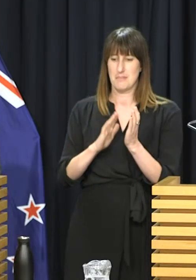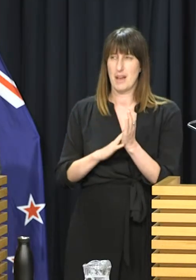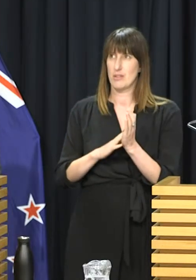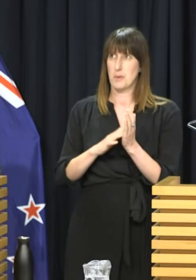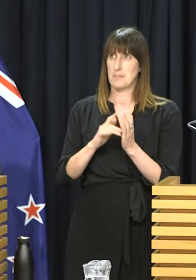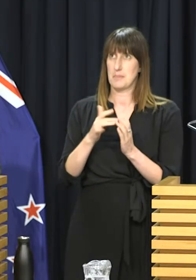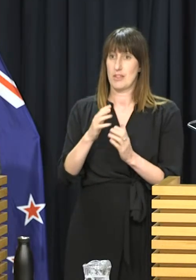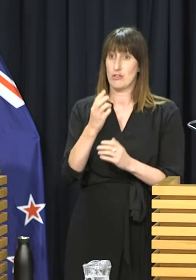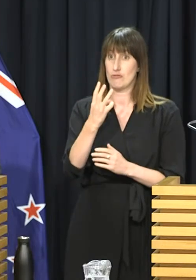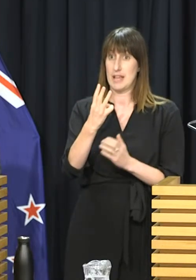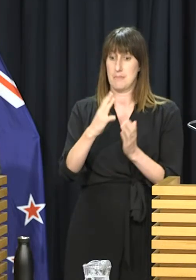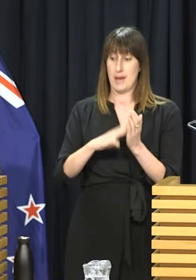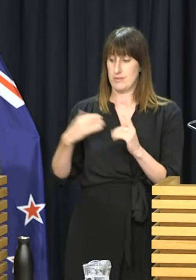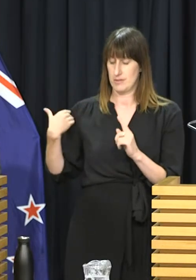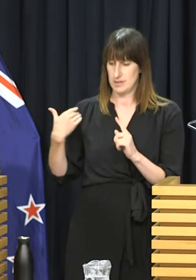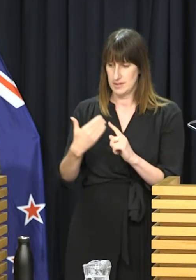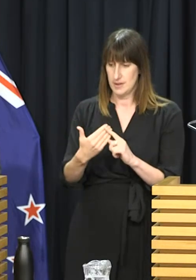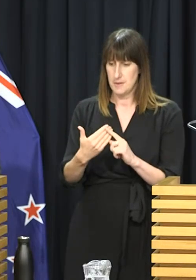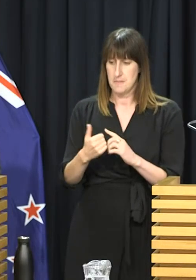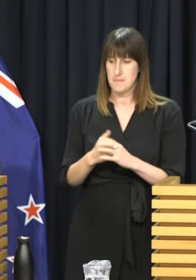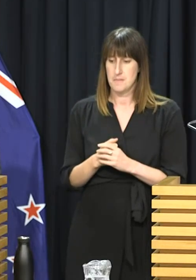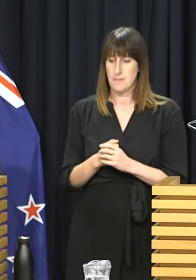3 months, there's been much